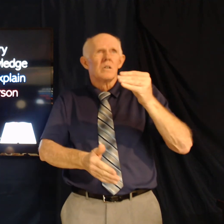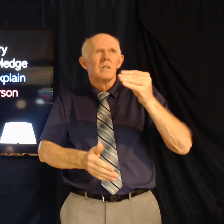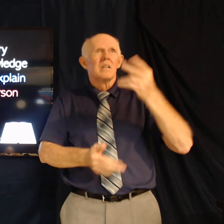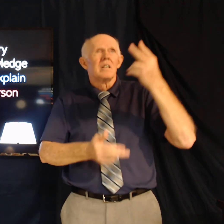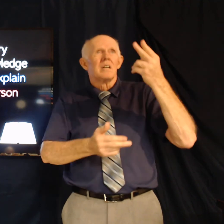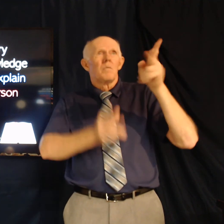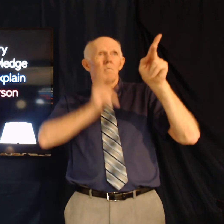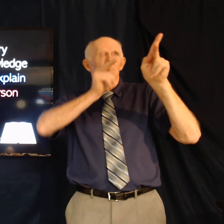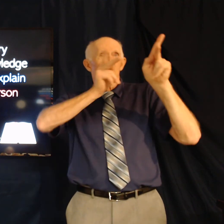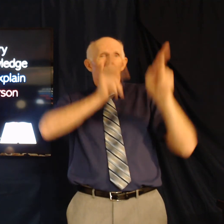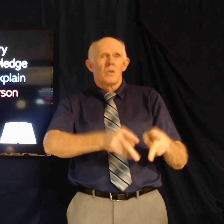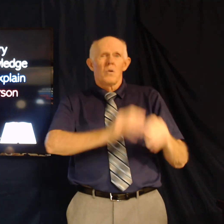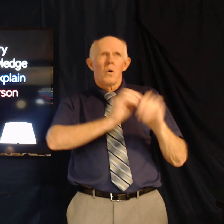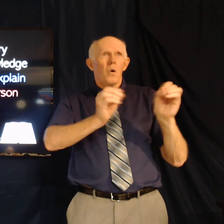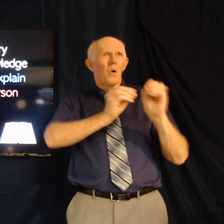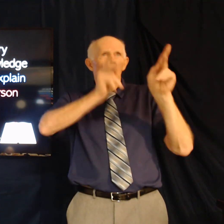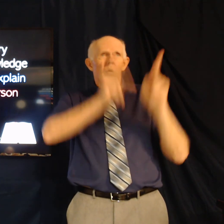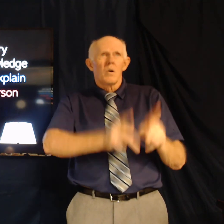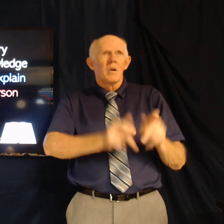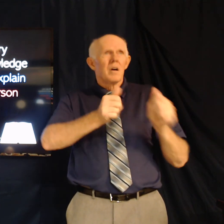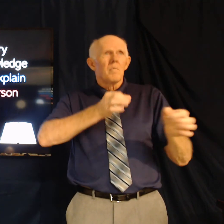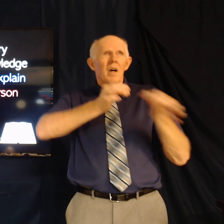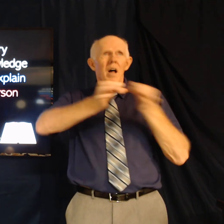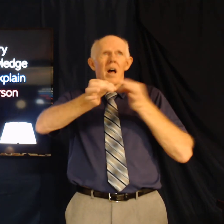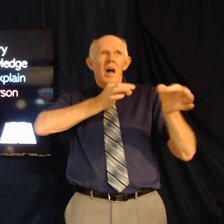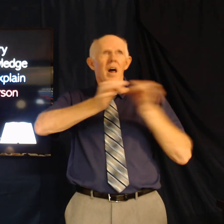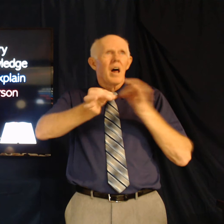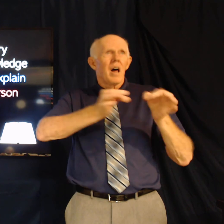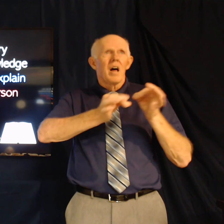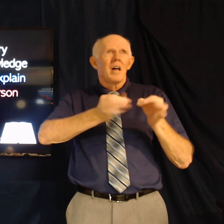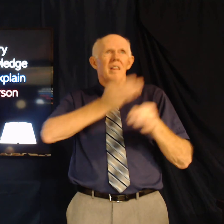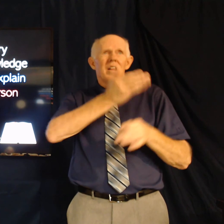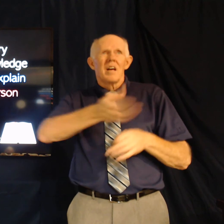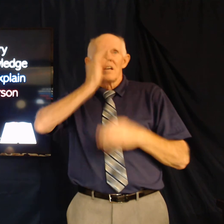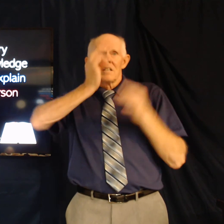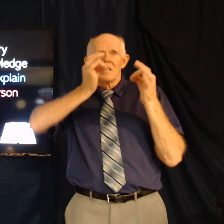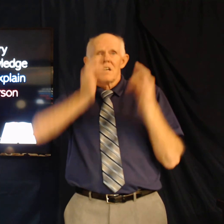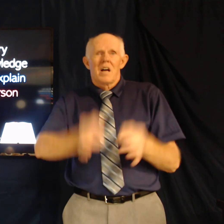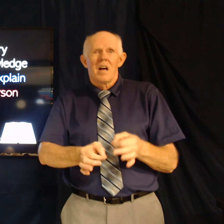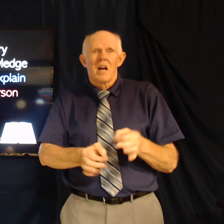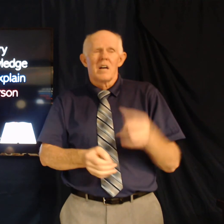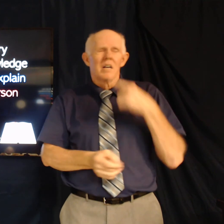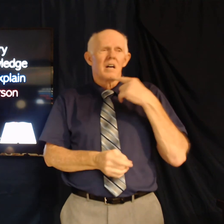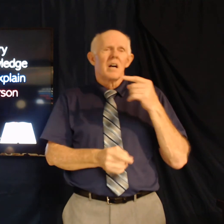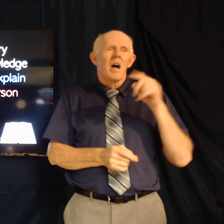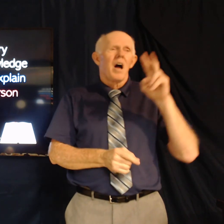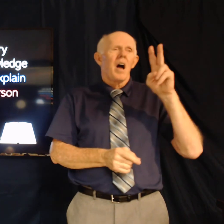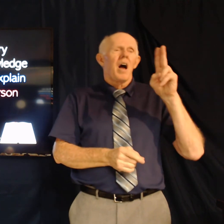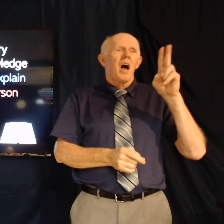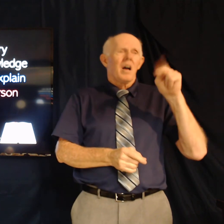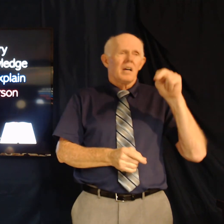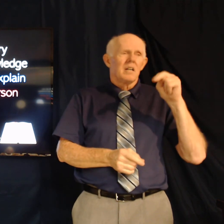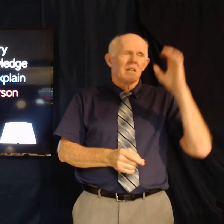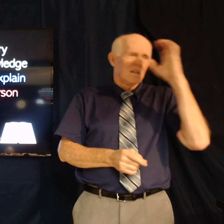end. No person can explain the things God decides. No person